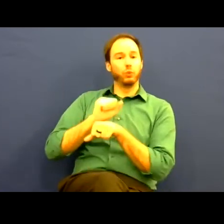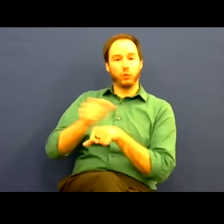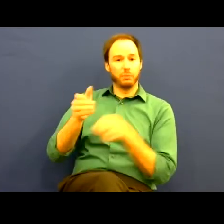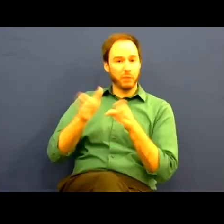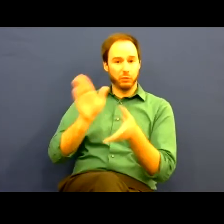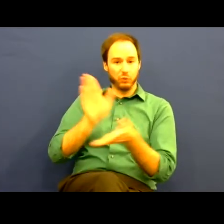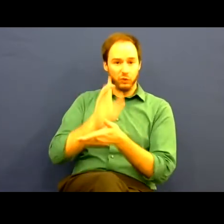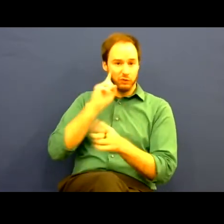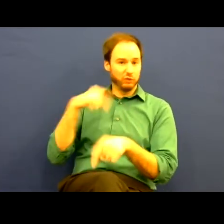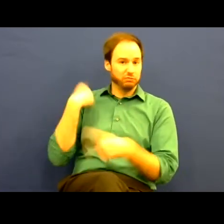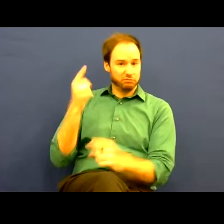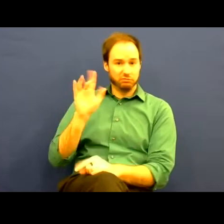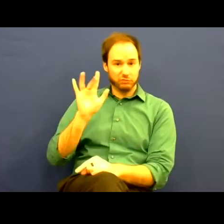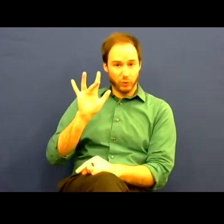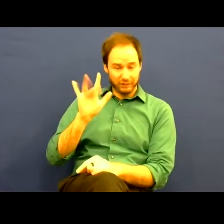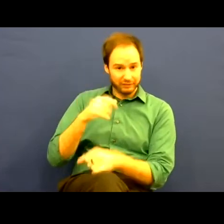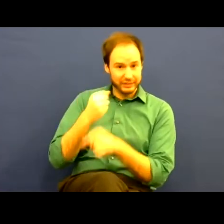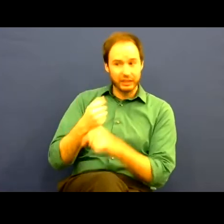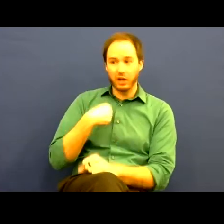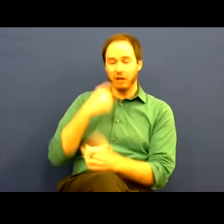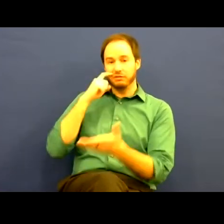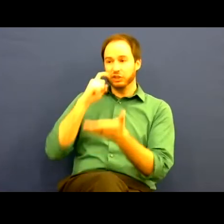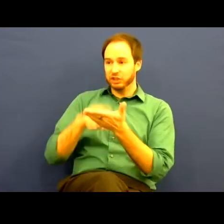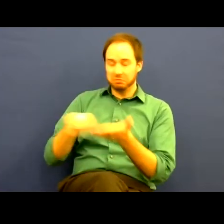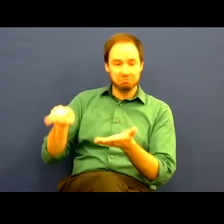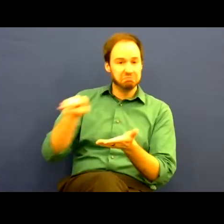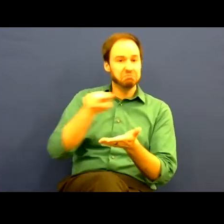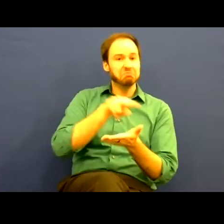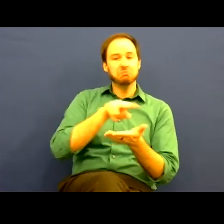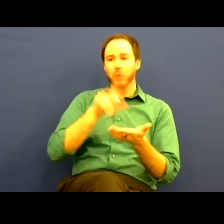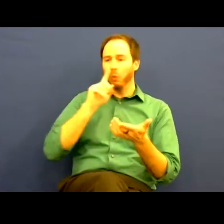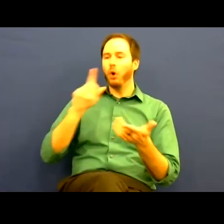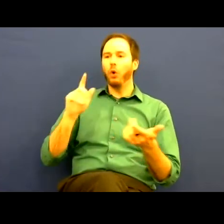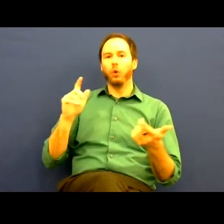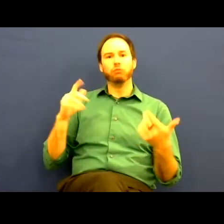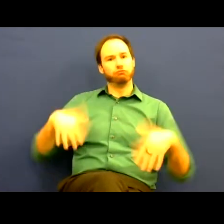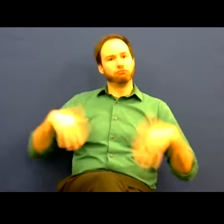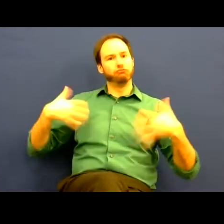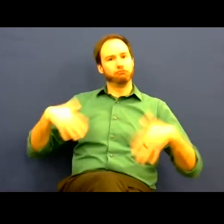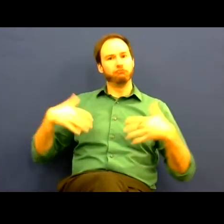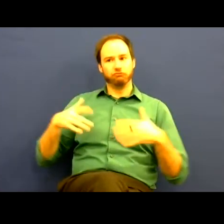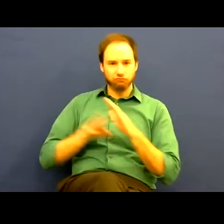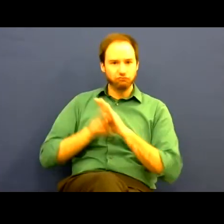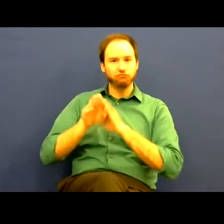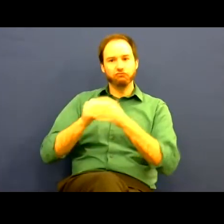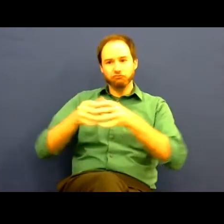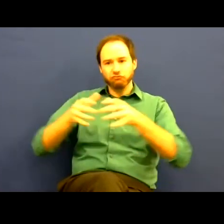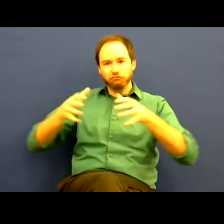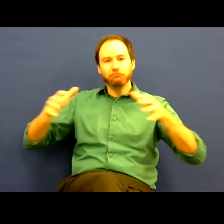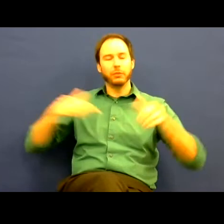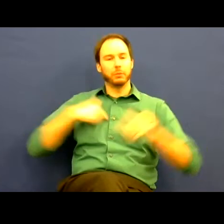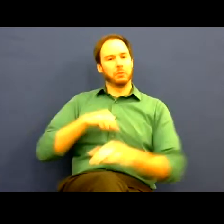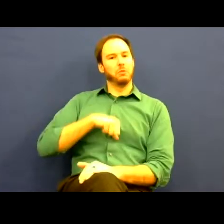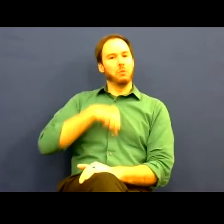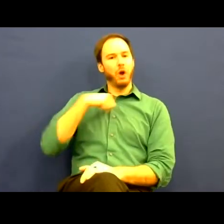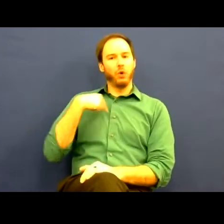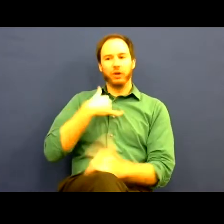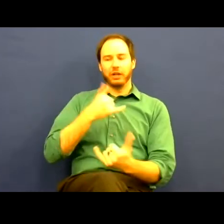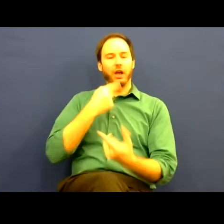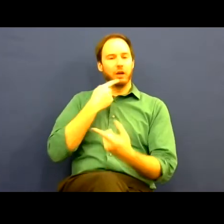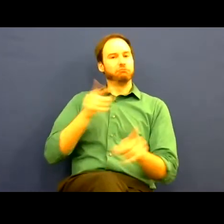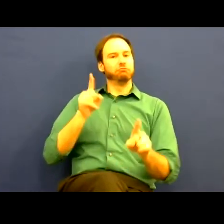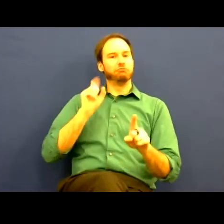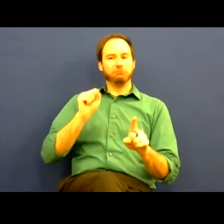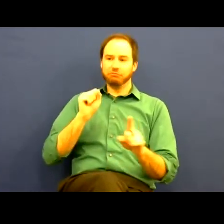for the last 25 years and see the evolution of how this community has developed. I'm proud that we're getting a chance to do